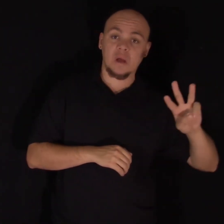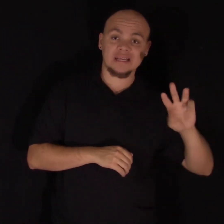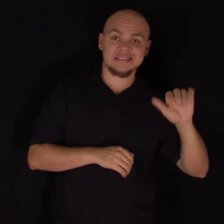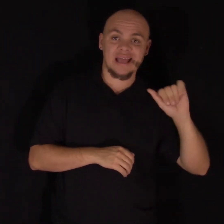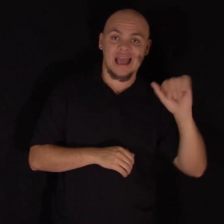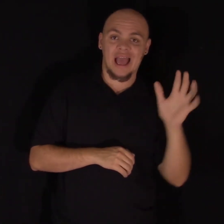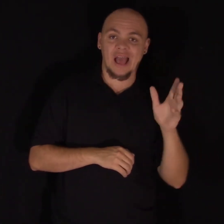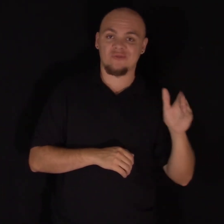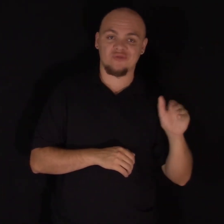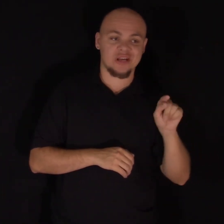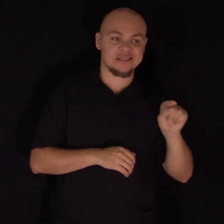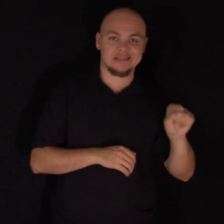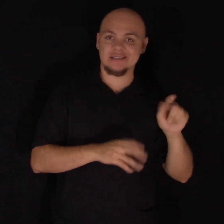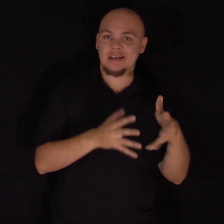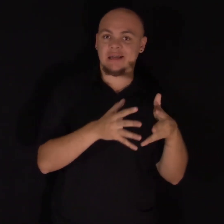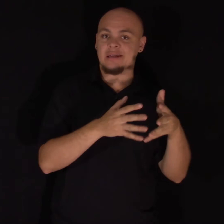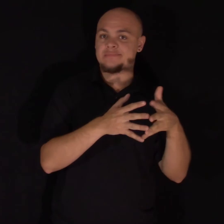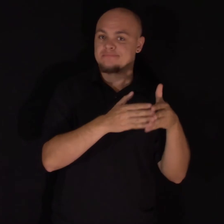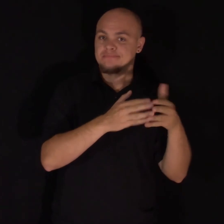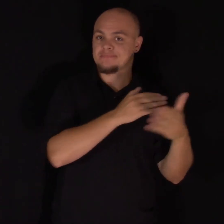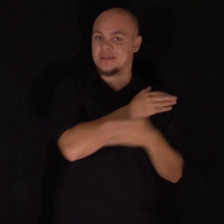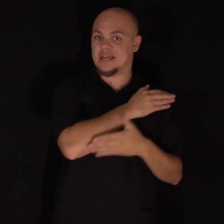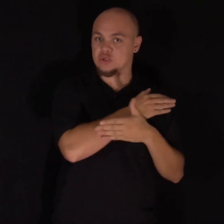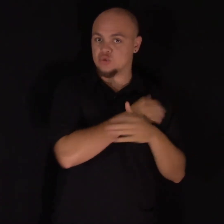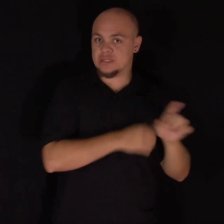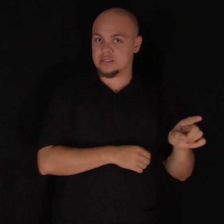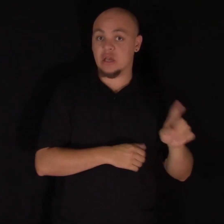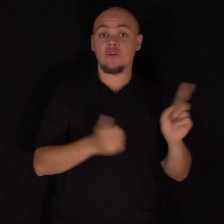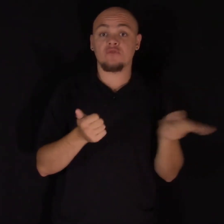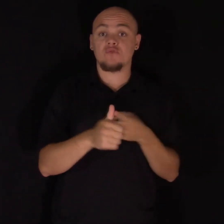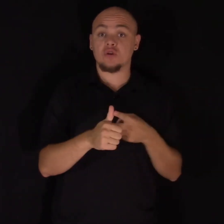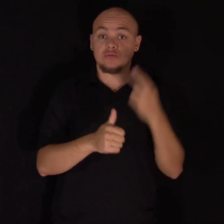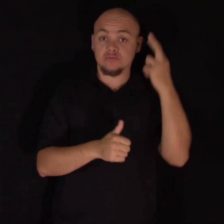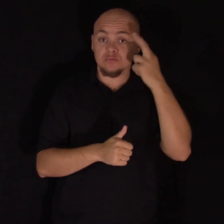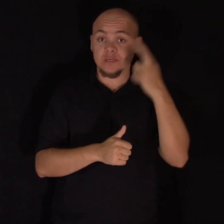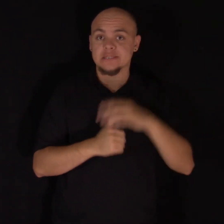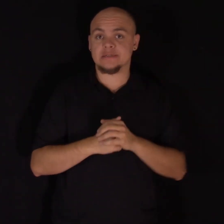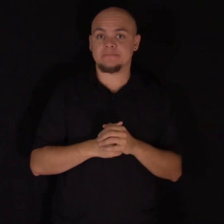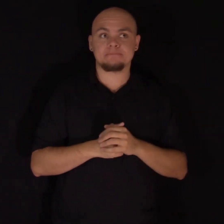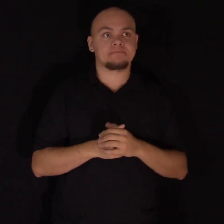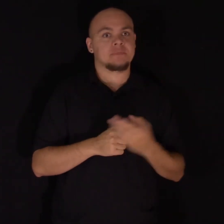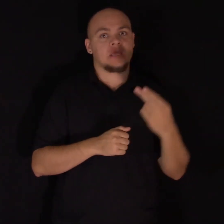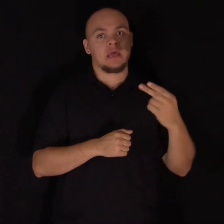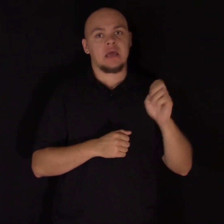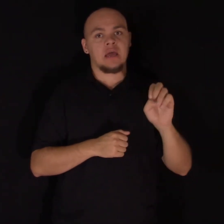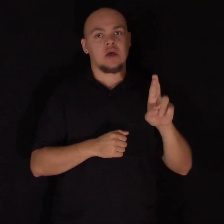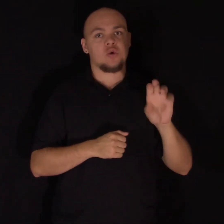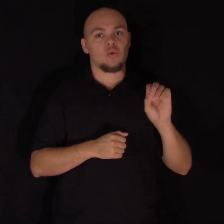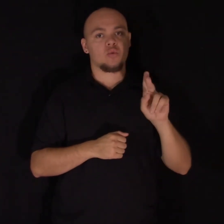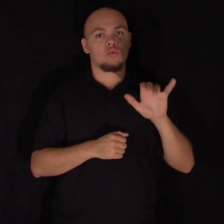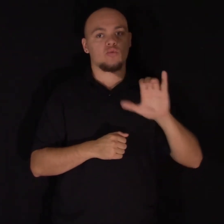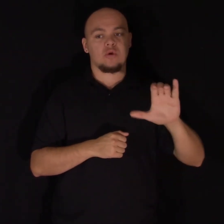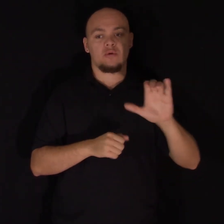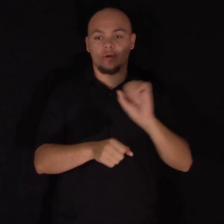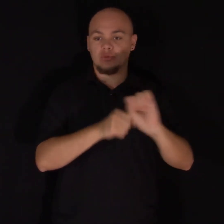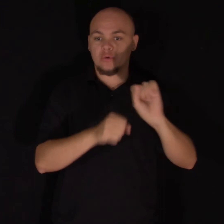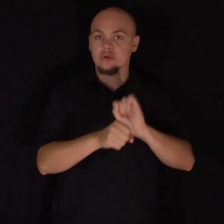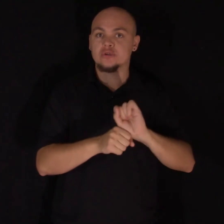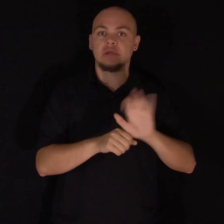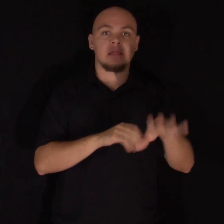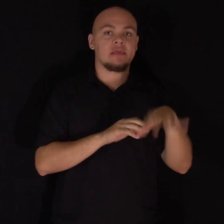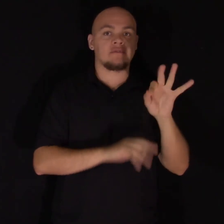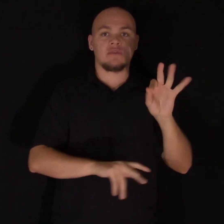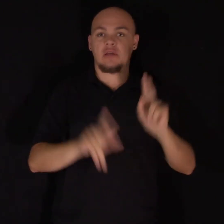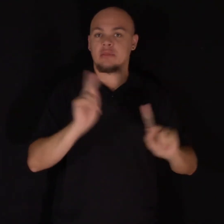3 reasons why it didn't spread more. The first is there was a lot of heroic work by the health workers. They found the people